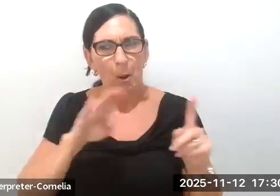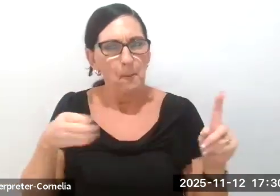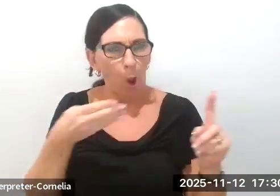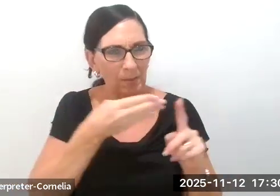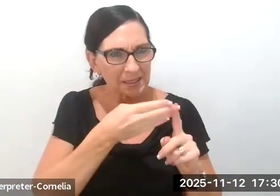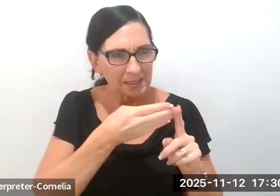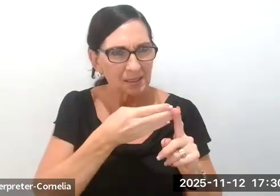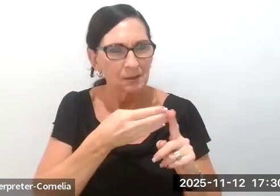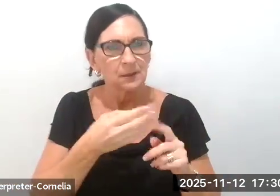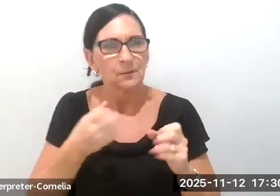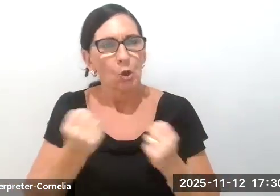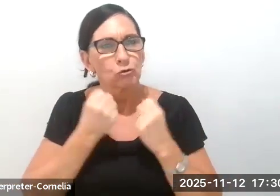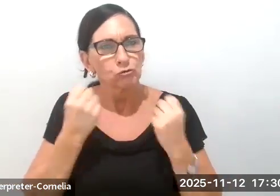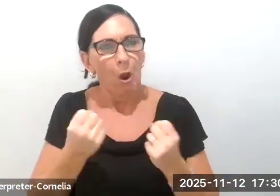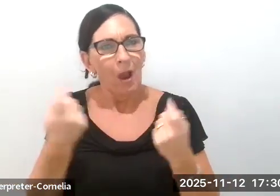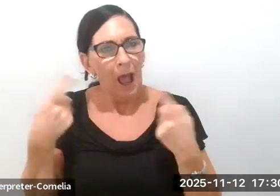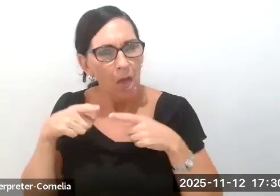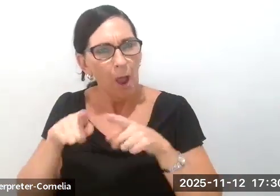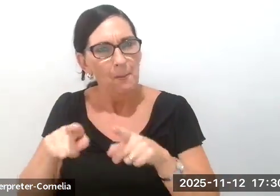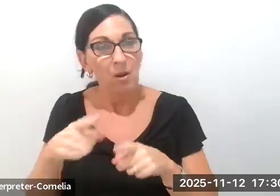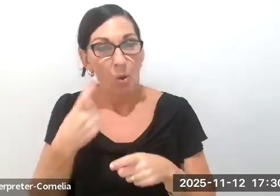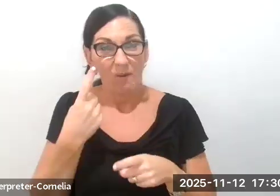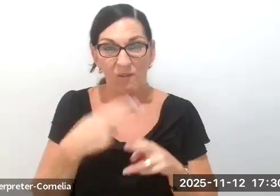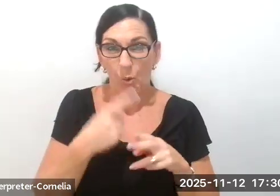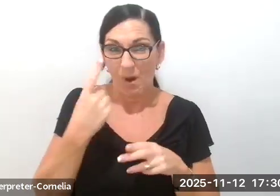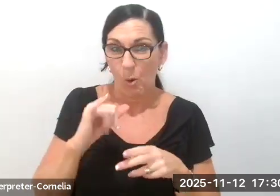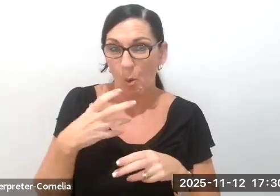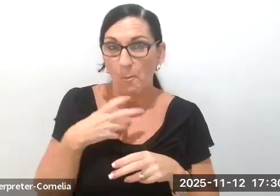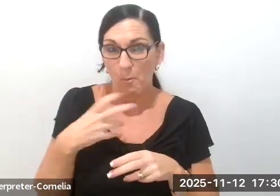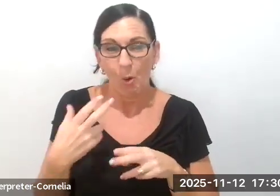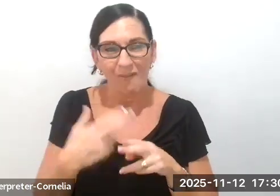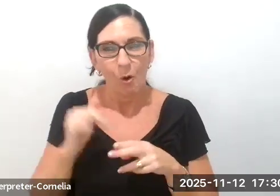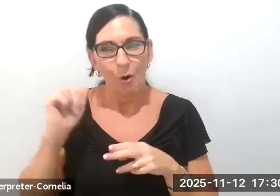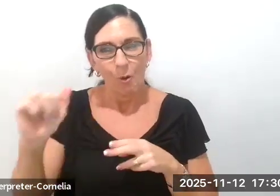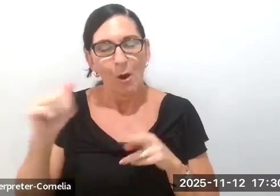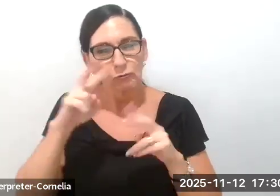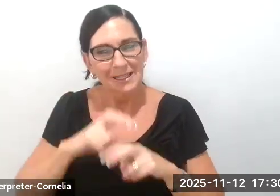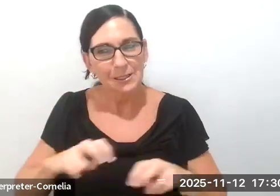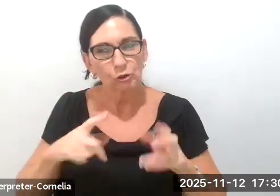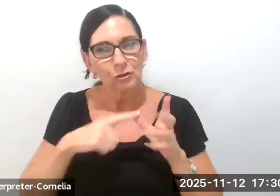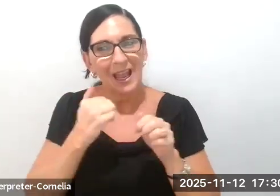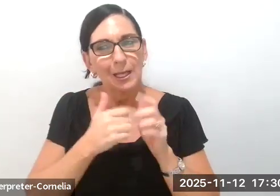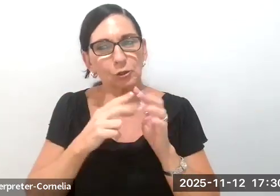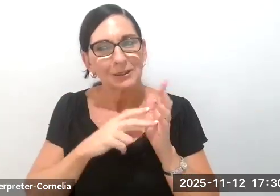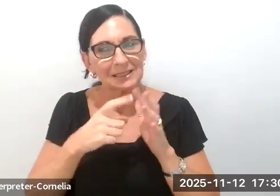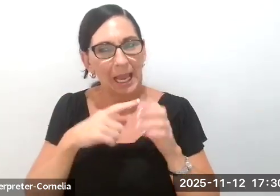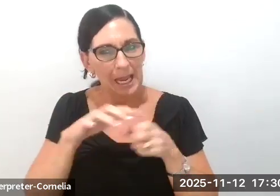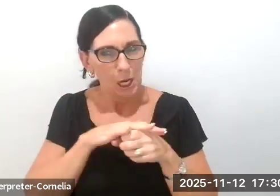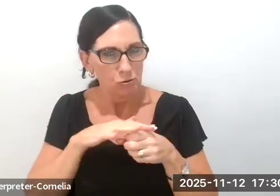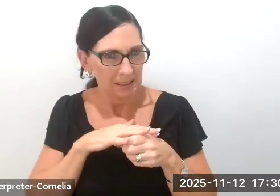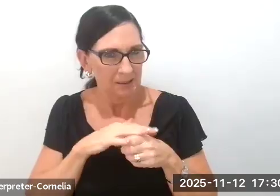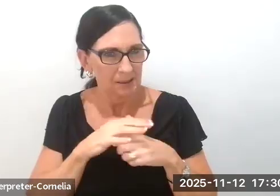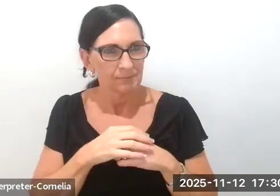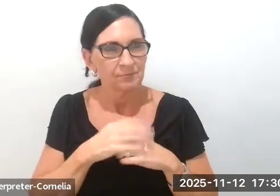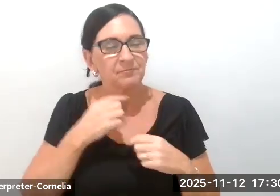NDRP principles and one or more of the research agenda areas, describe the